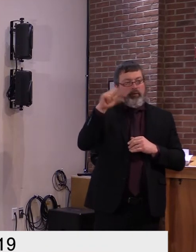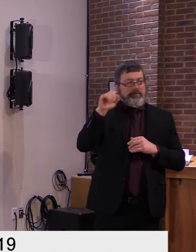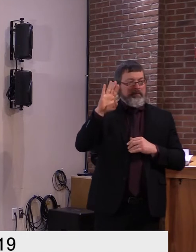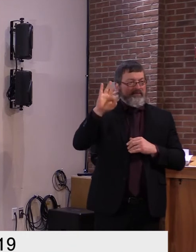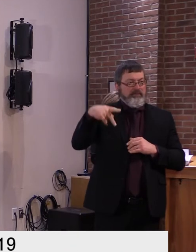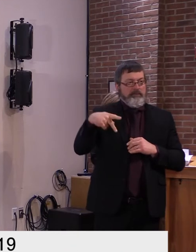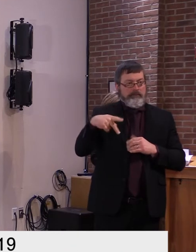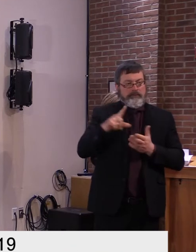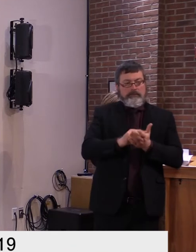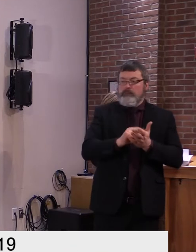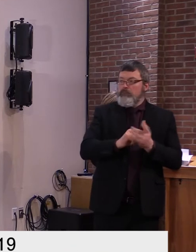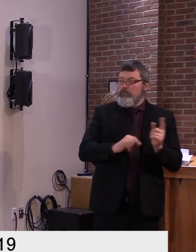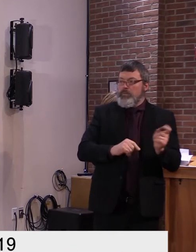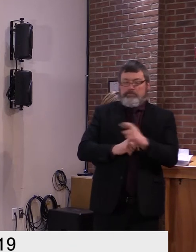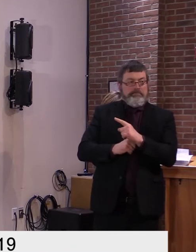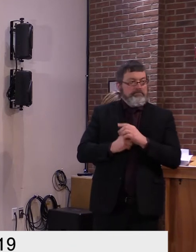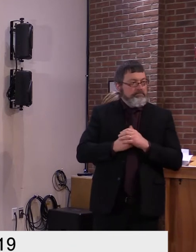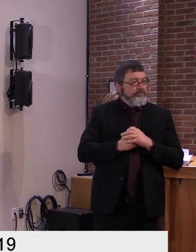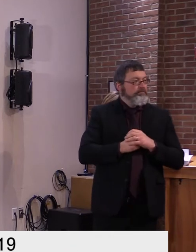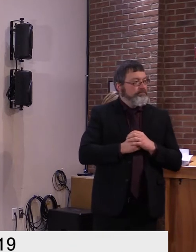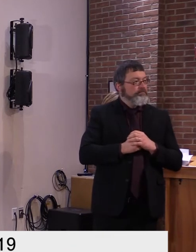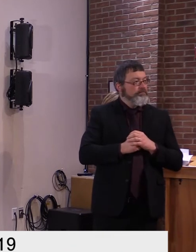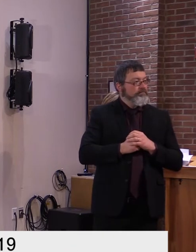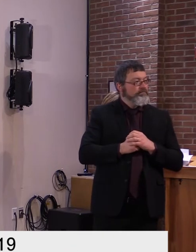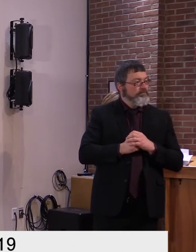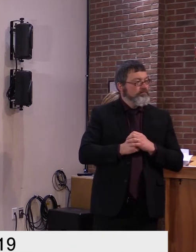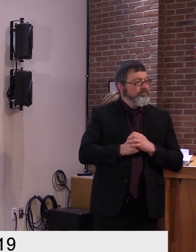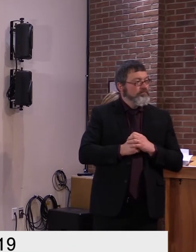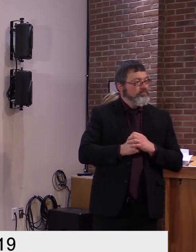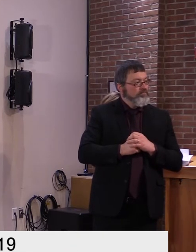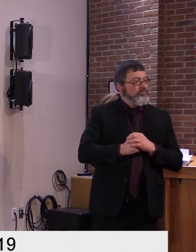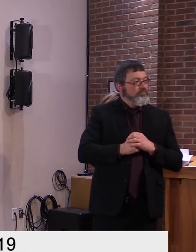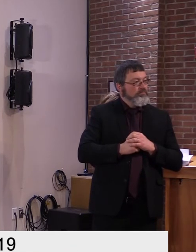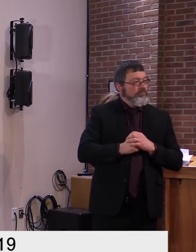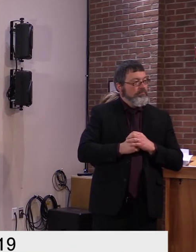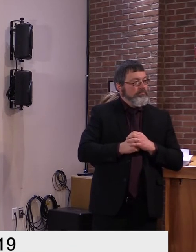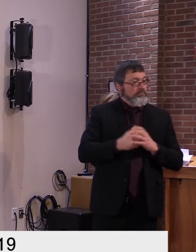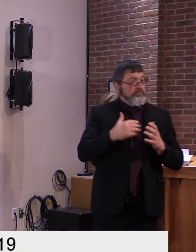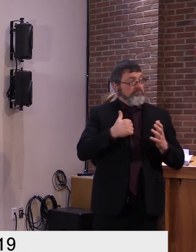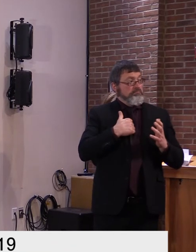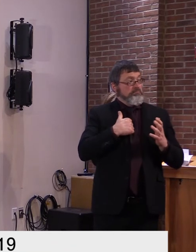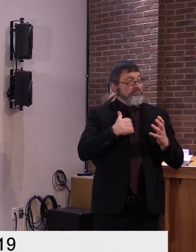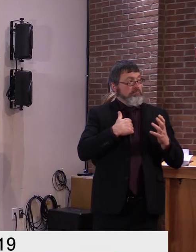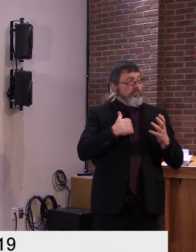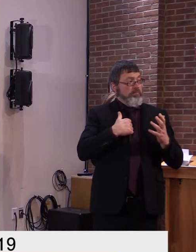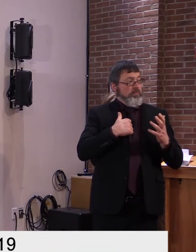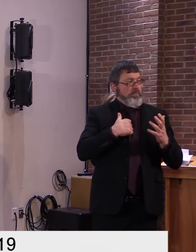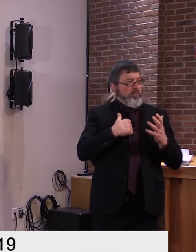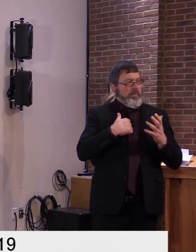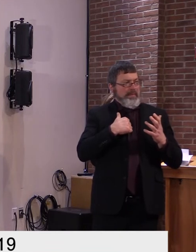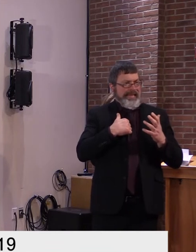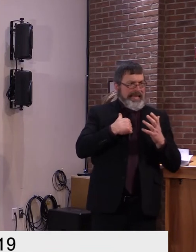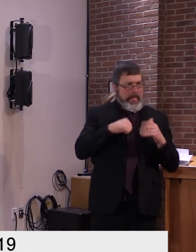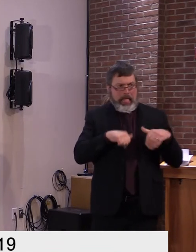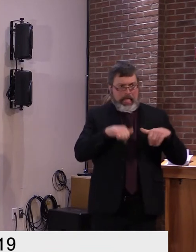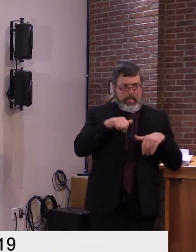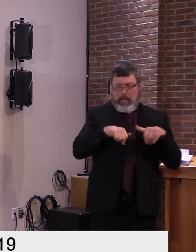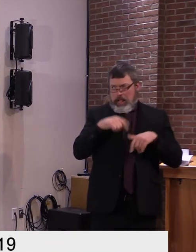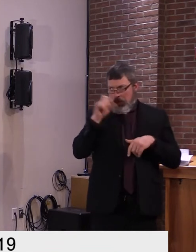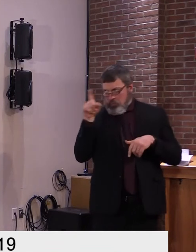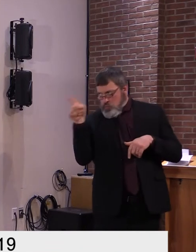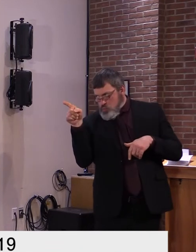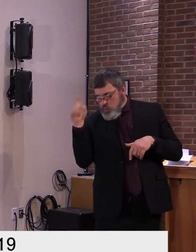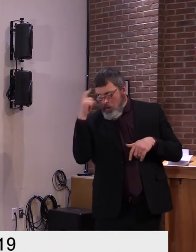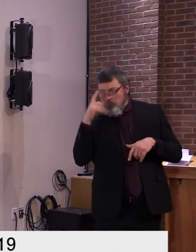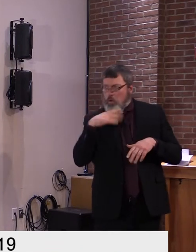Hi there, thanks for taking my questions. My first question is for the governor or Dr. Levine or both, and it's kind of